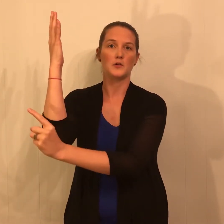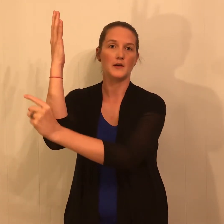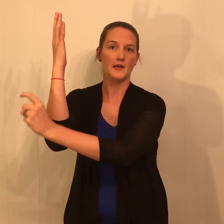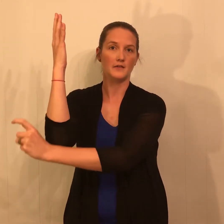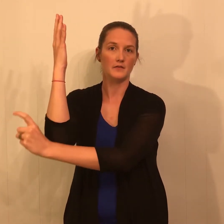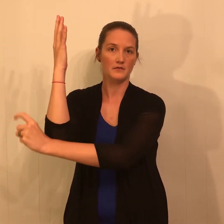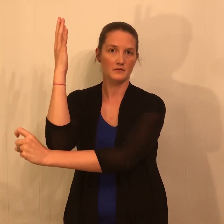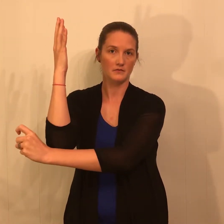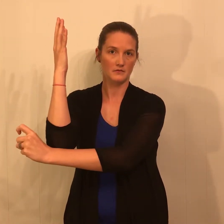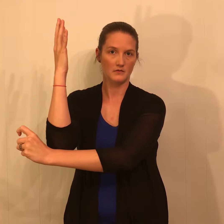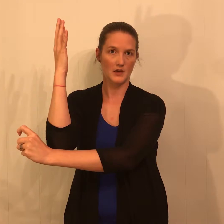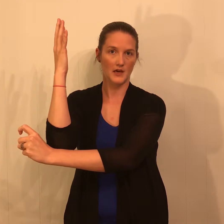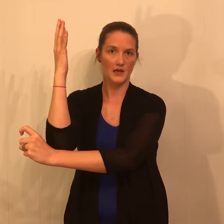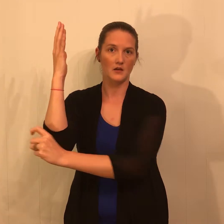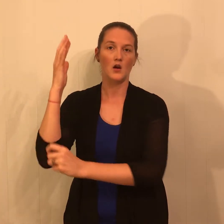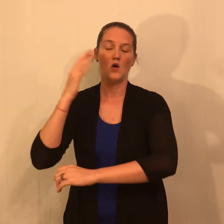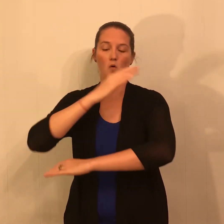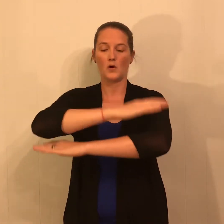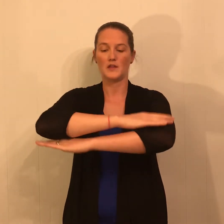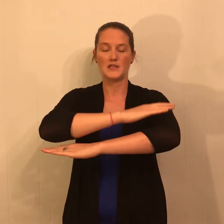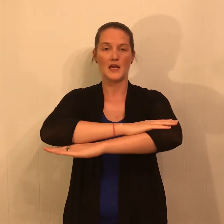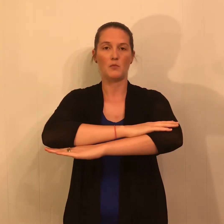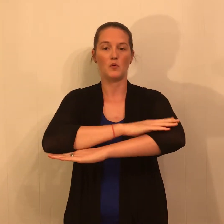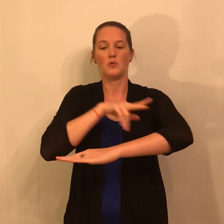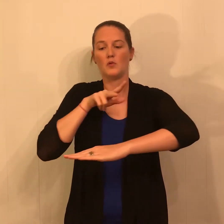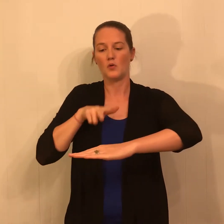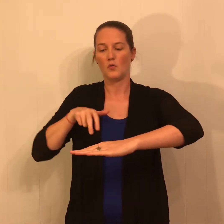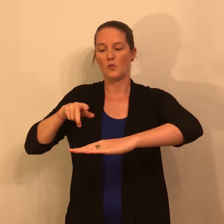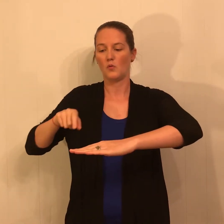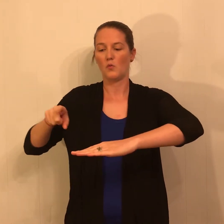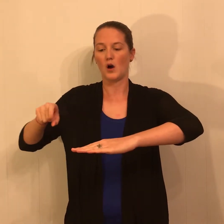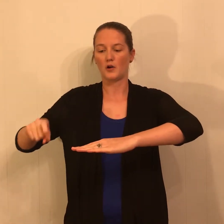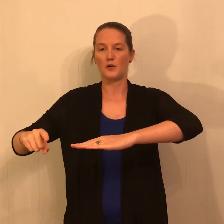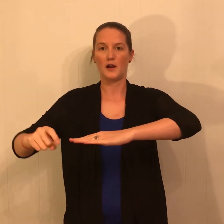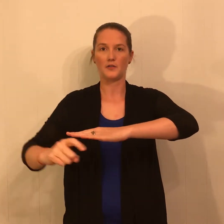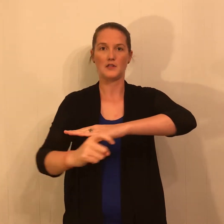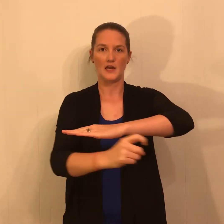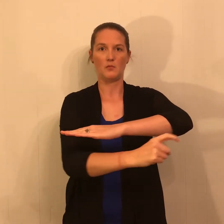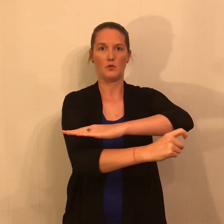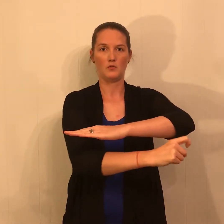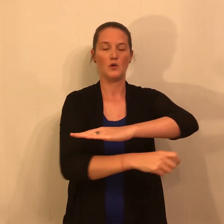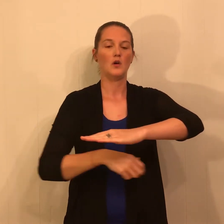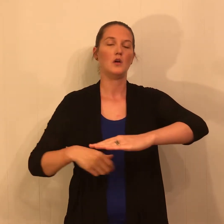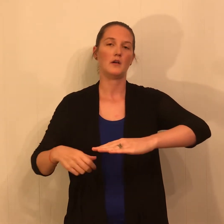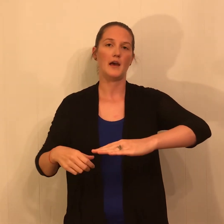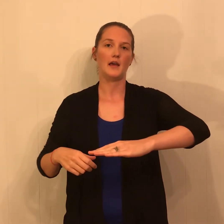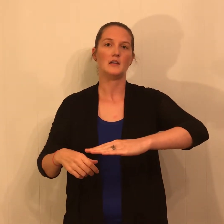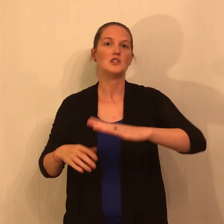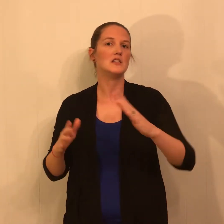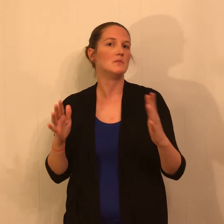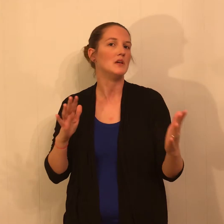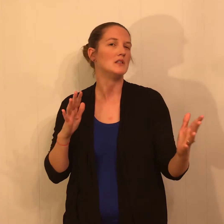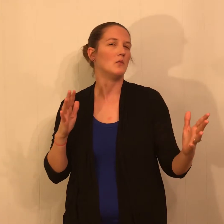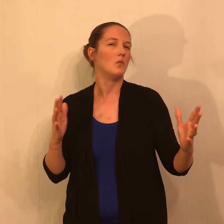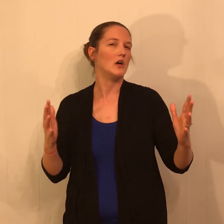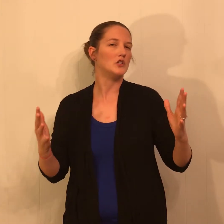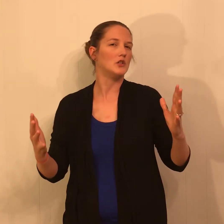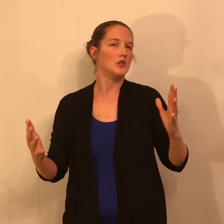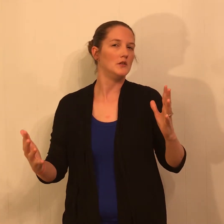tree. Okay? Or the table, walk around the table. Okay? Just depends on what you're using